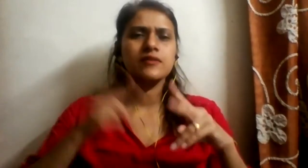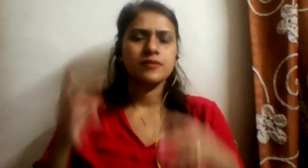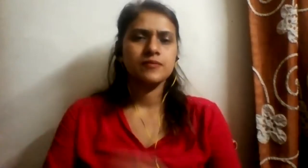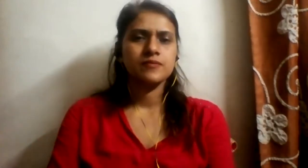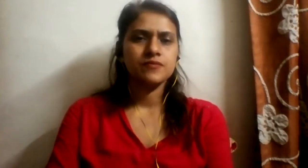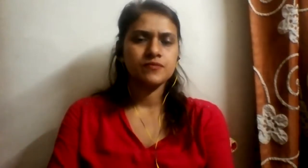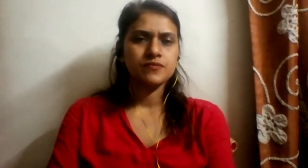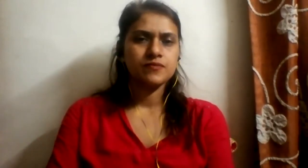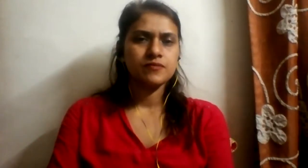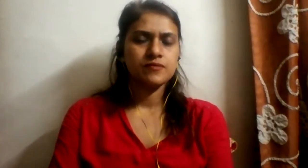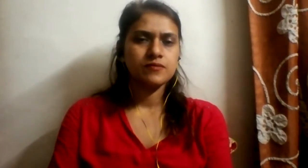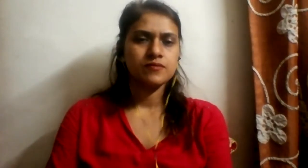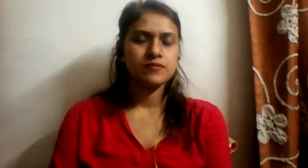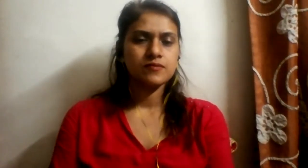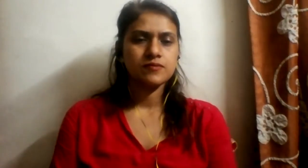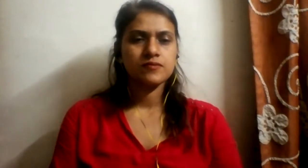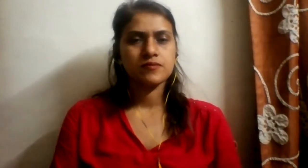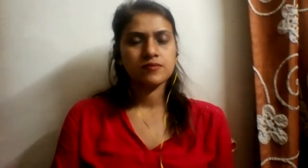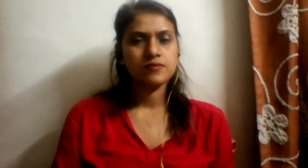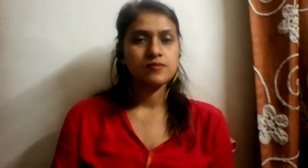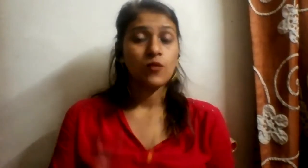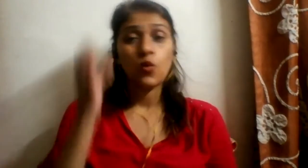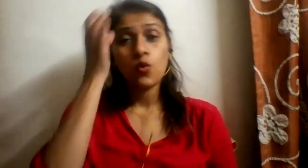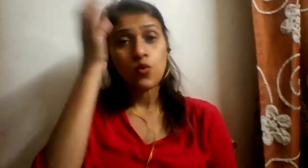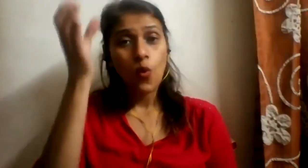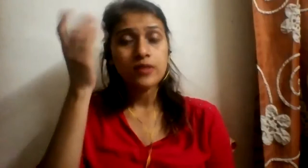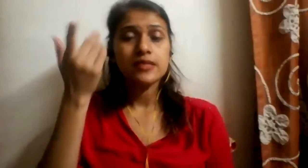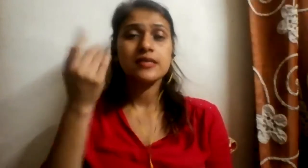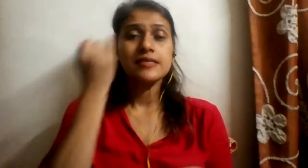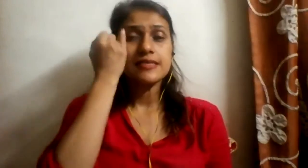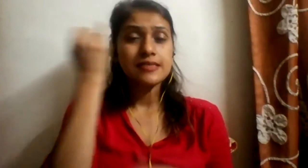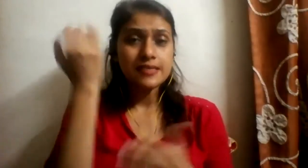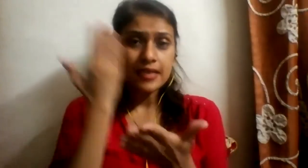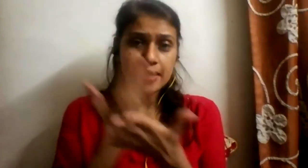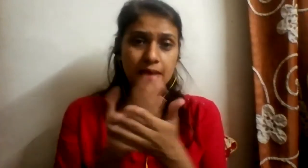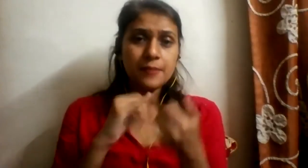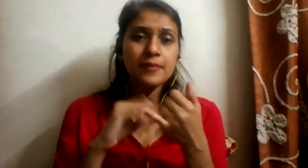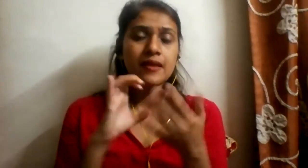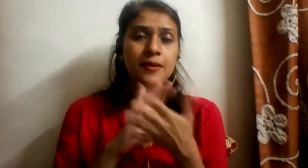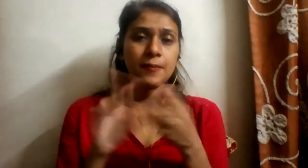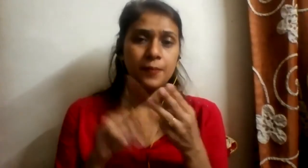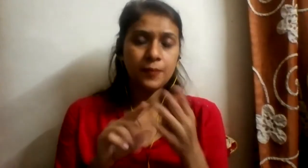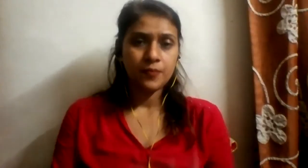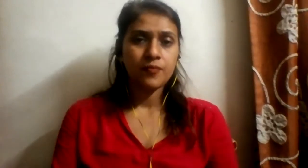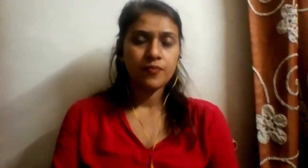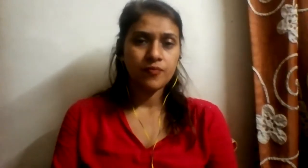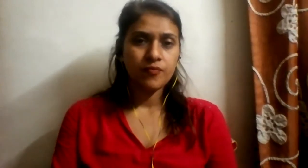the concept or the scheme of inclusive village or Adarsh Gram accessible